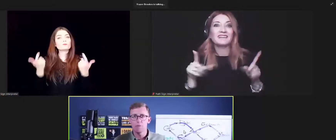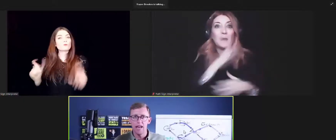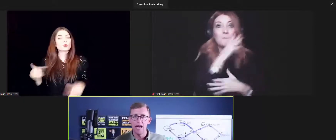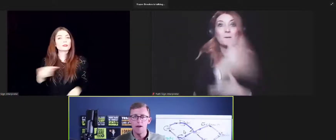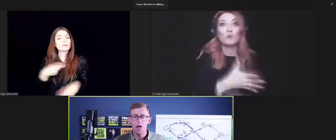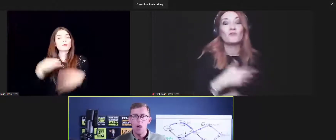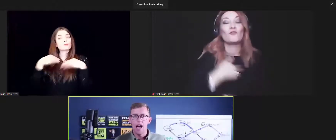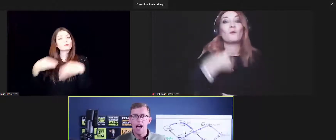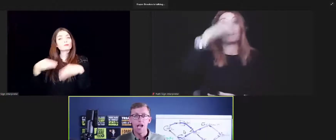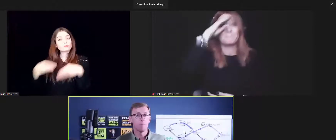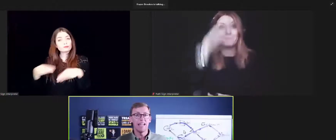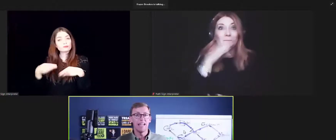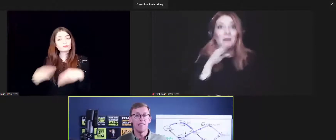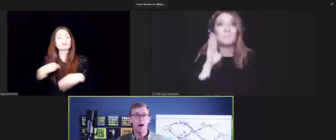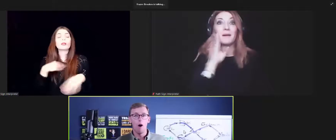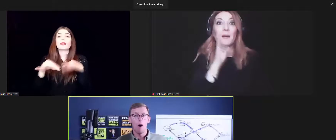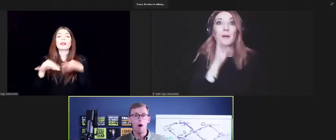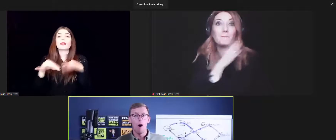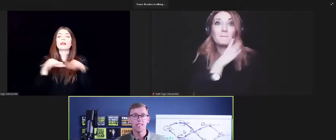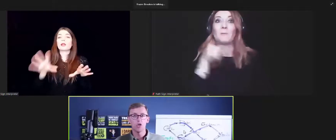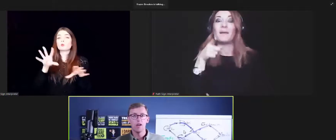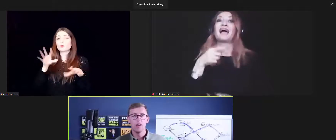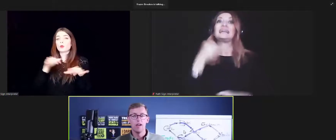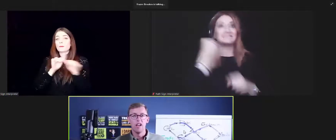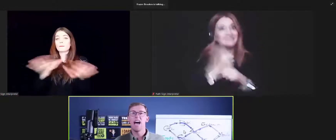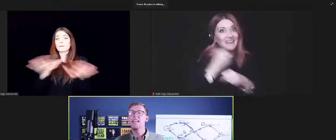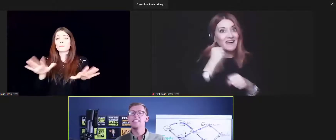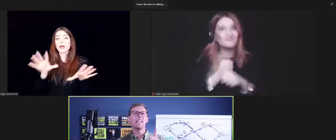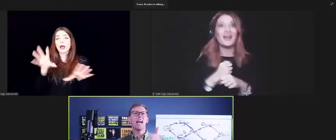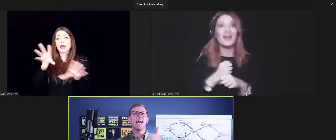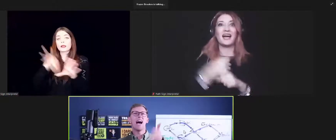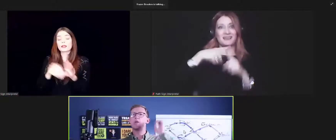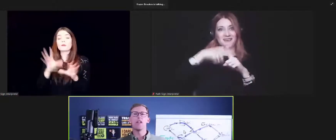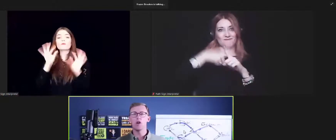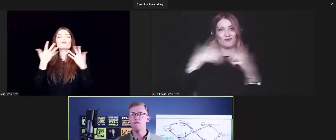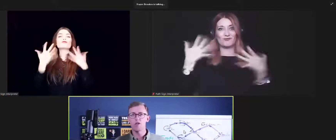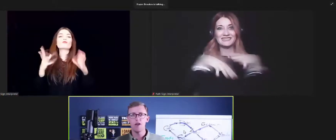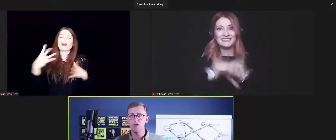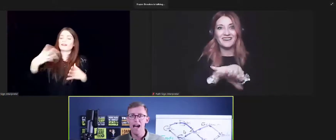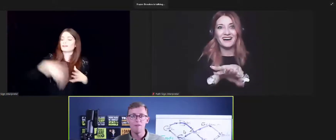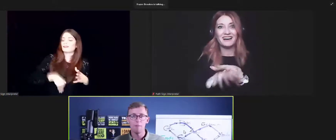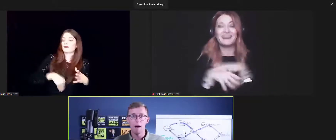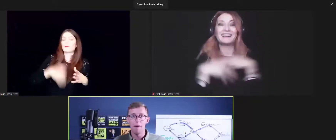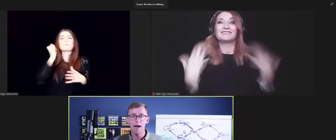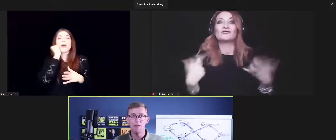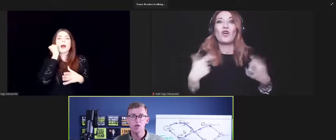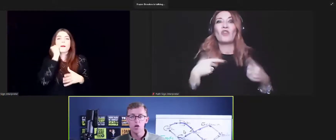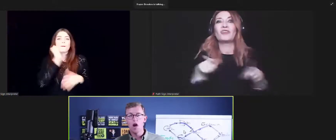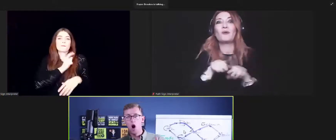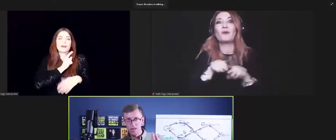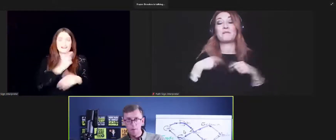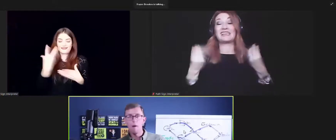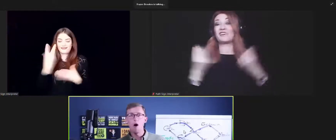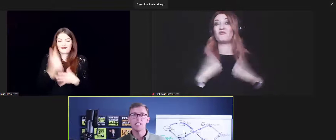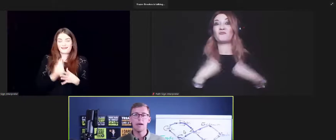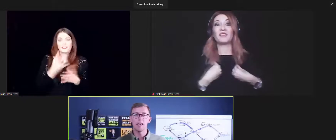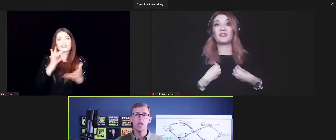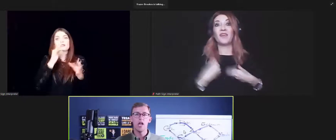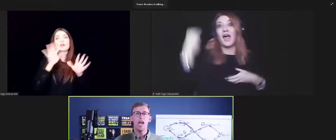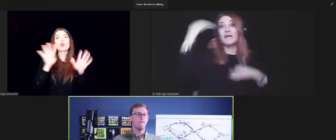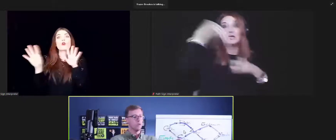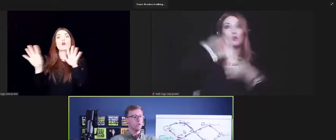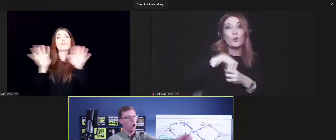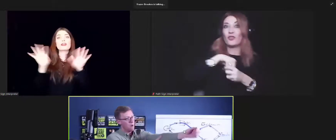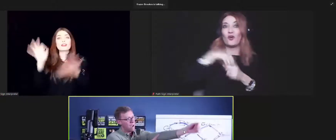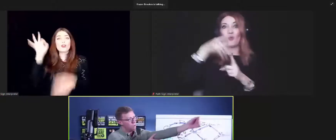planet has been in the network marketing industry. 99% of the conversations that I have with my parents are network marketing based. If